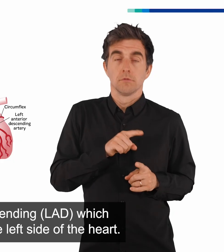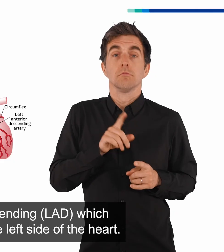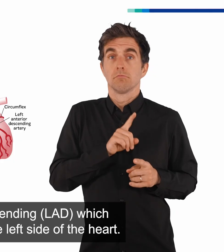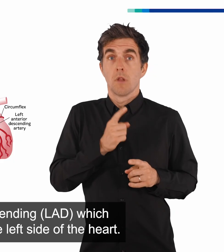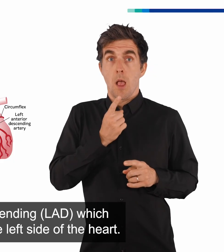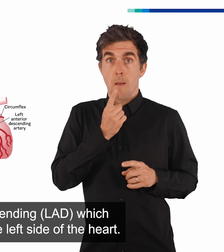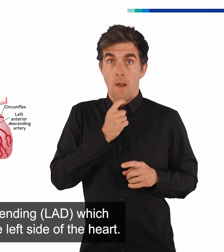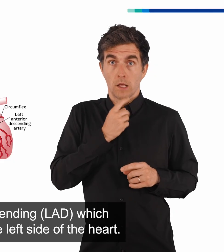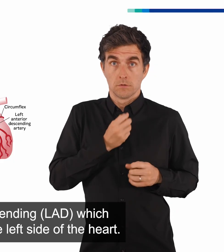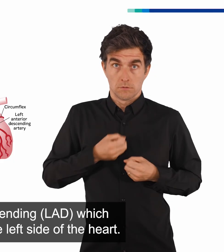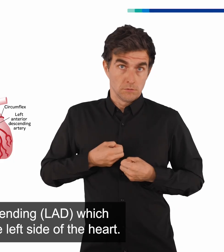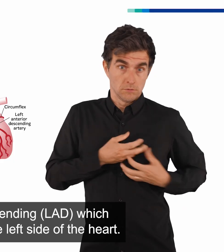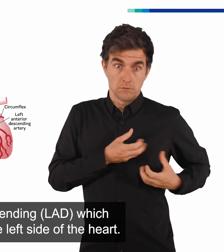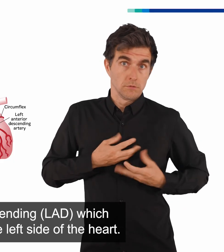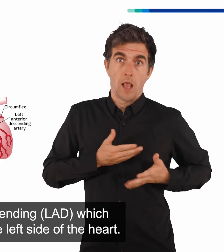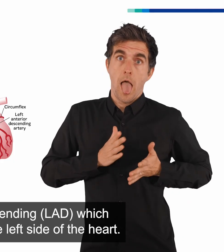right side of the heart.